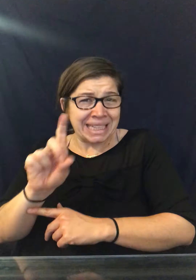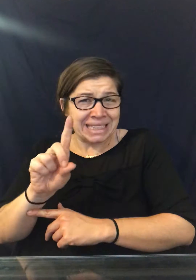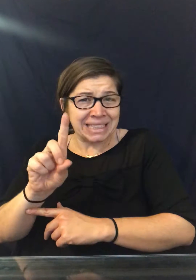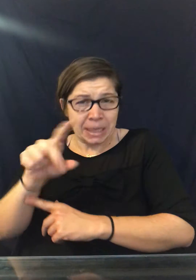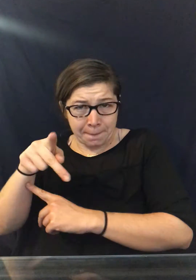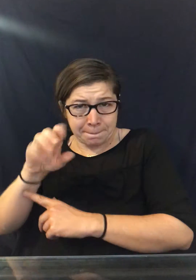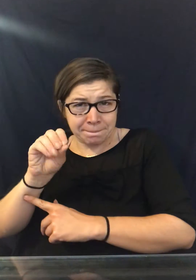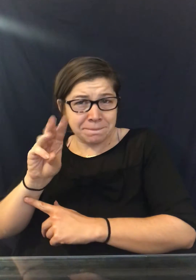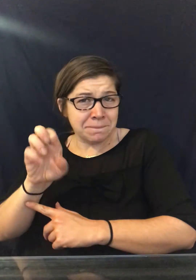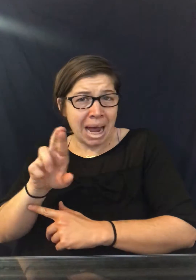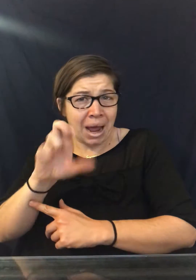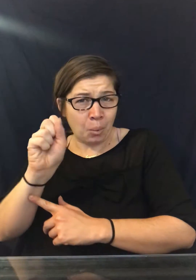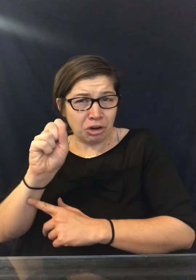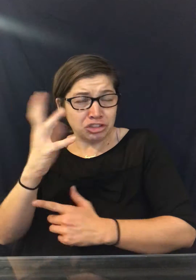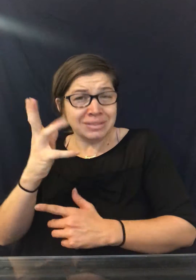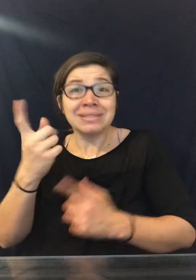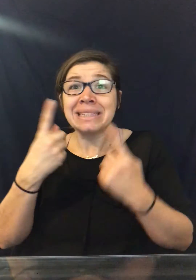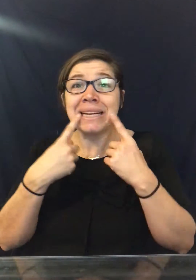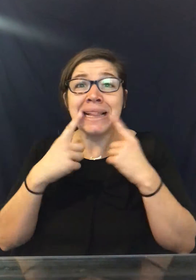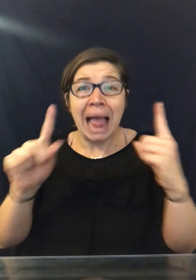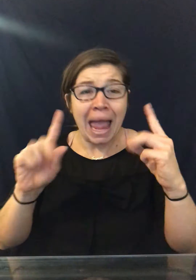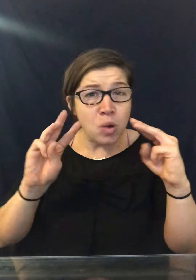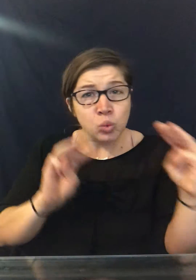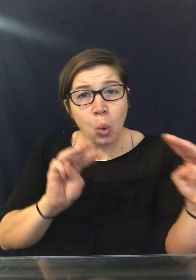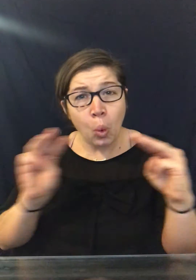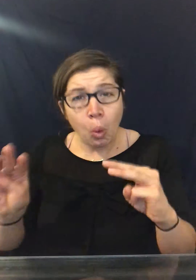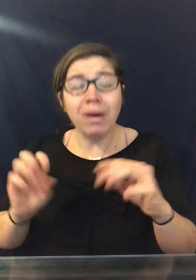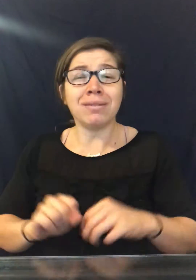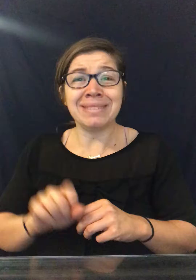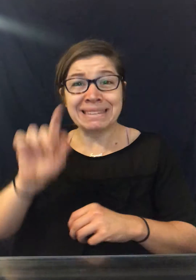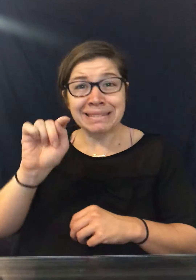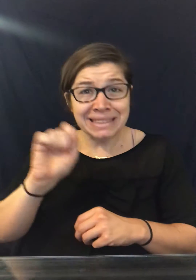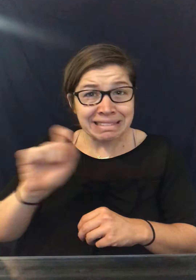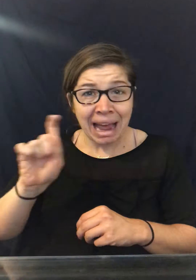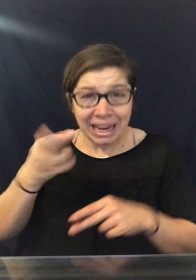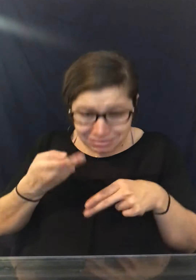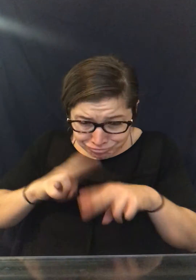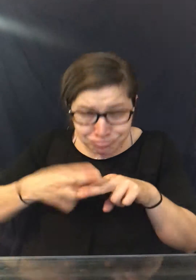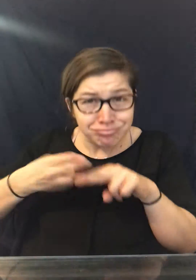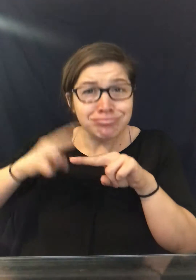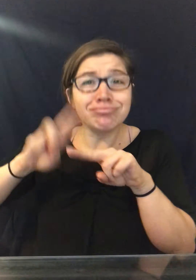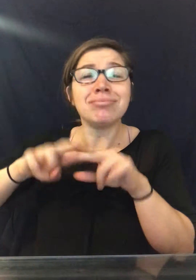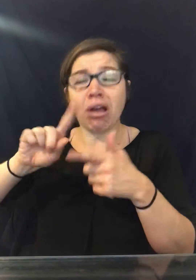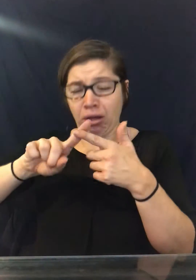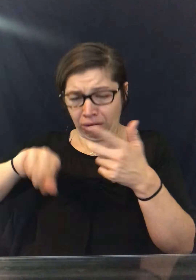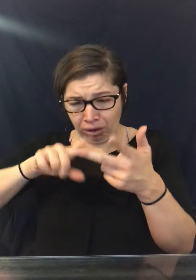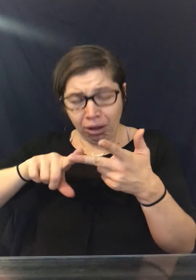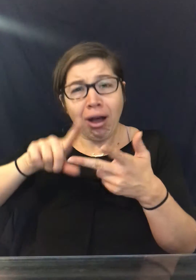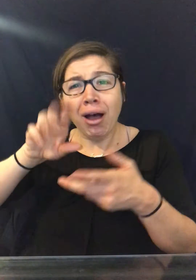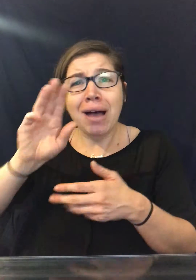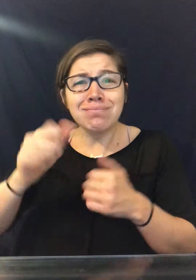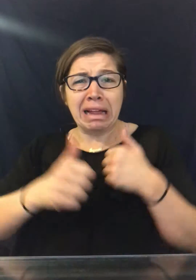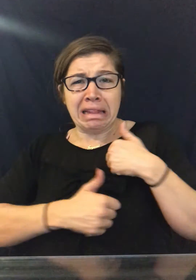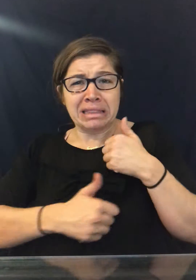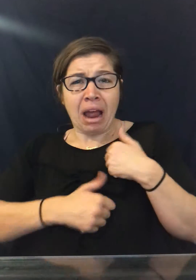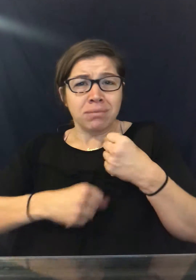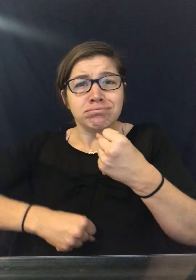the military. And we also learned how Congress can stretch those powers with what is known as